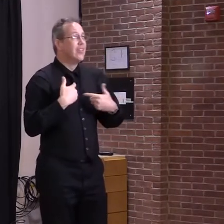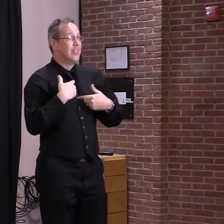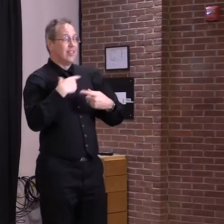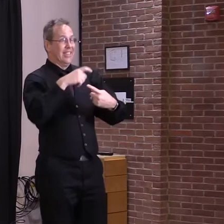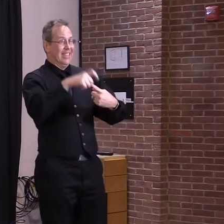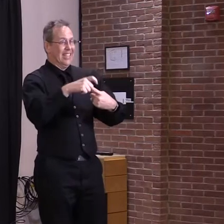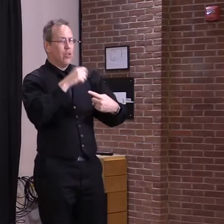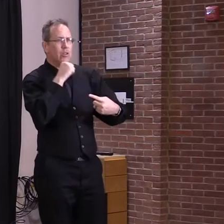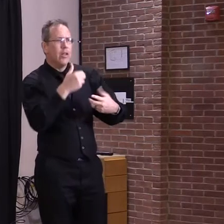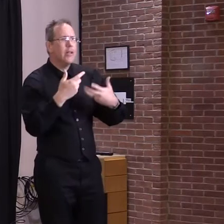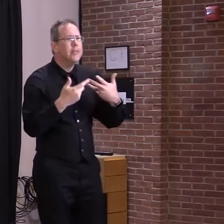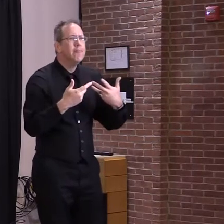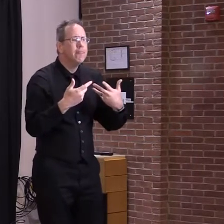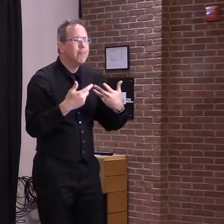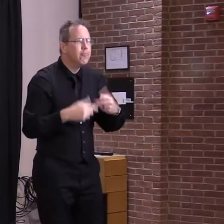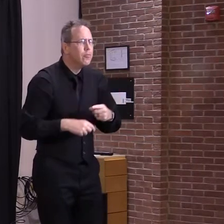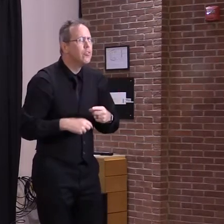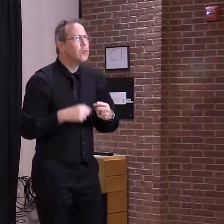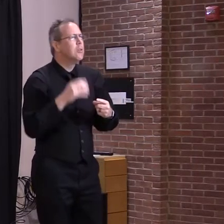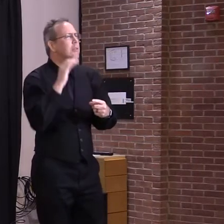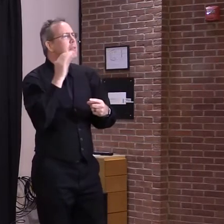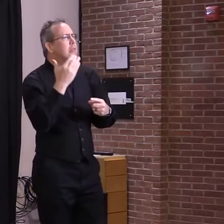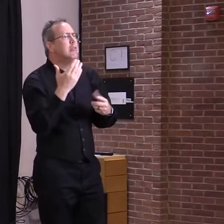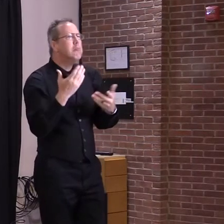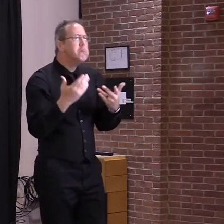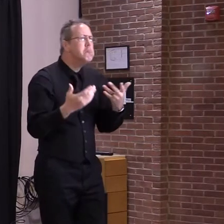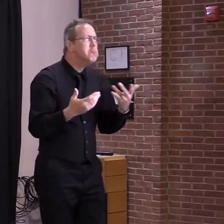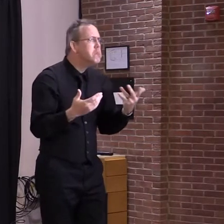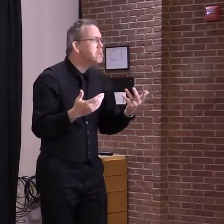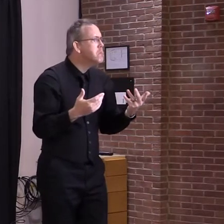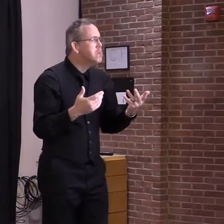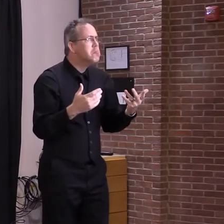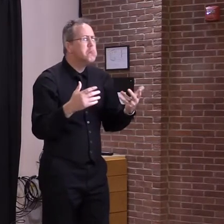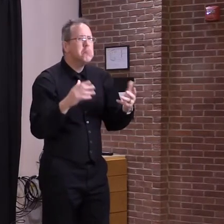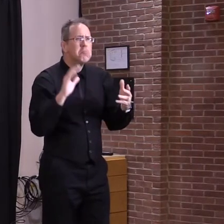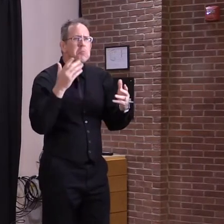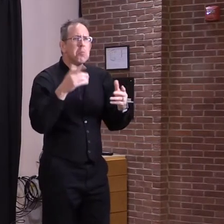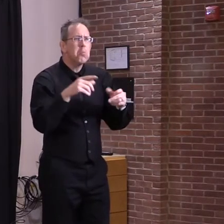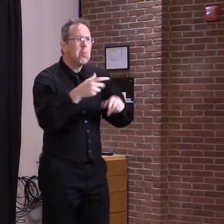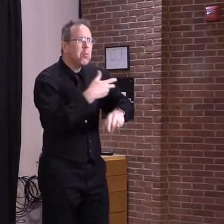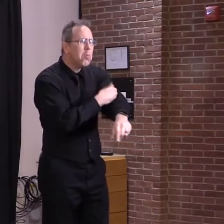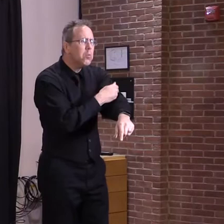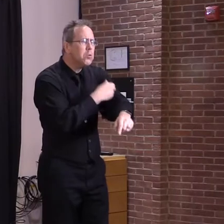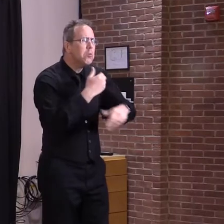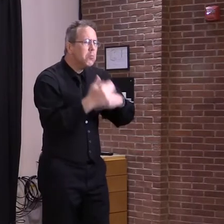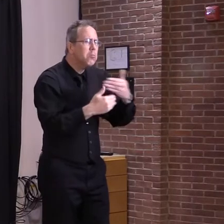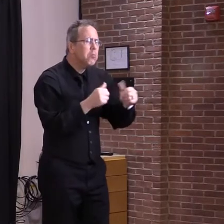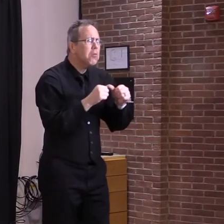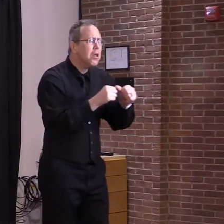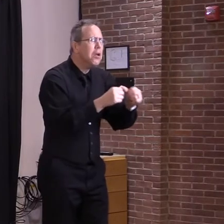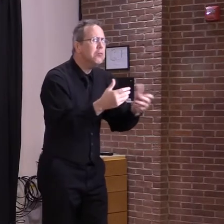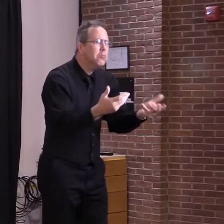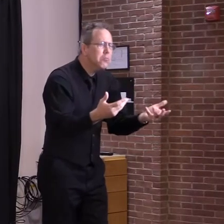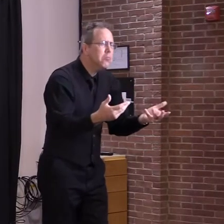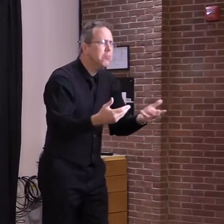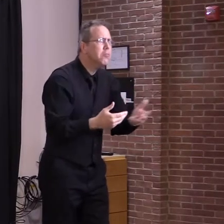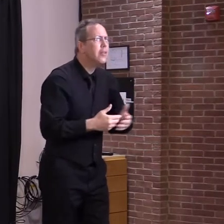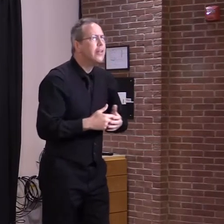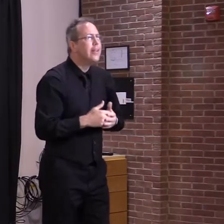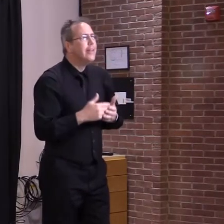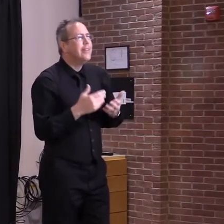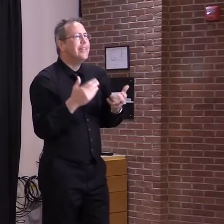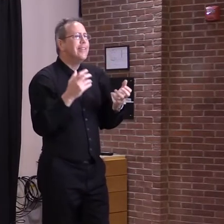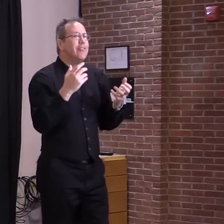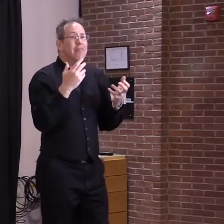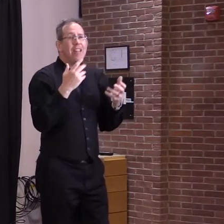have, seems like a shelf life, so to speak. And I'm going to determine whether I have mine now or